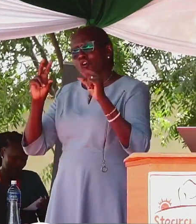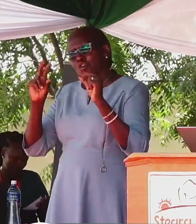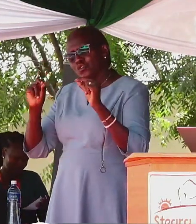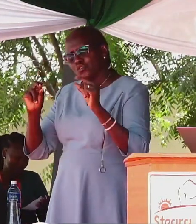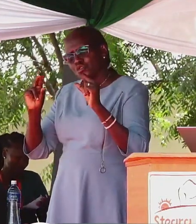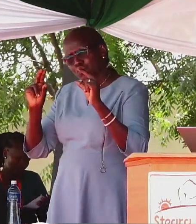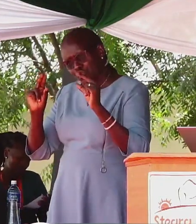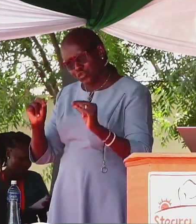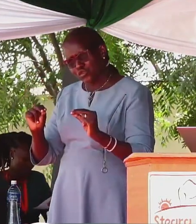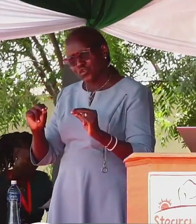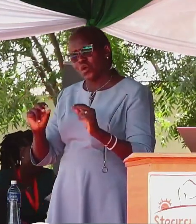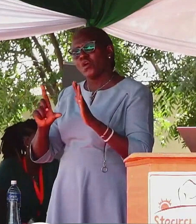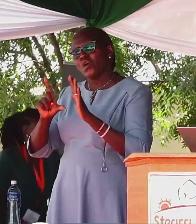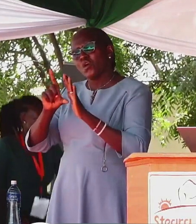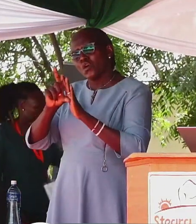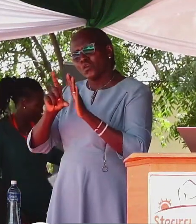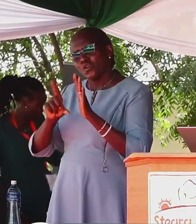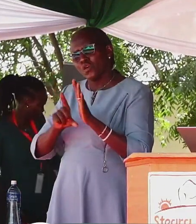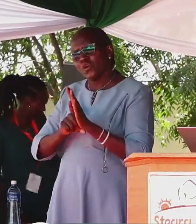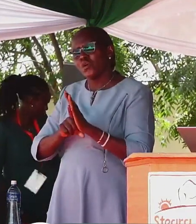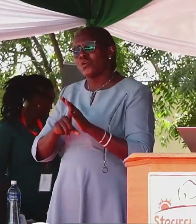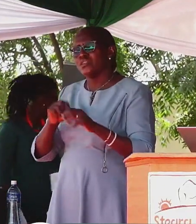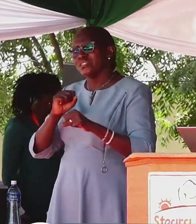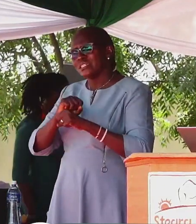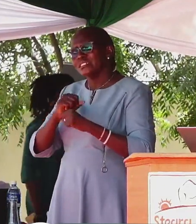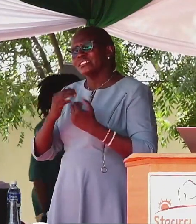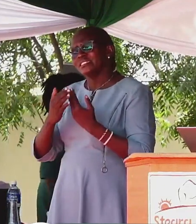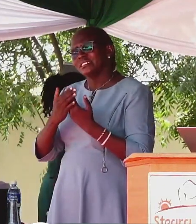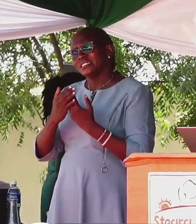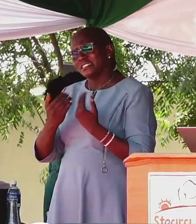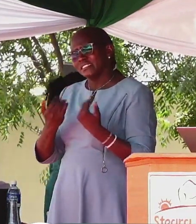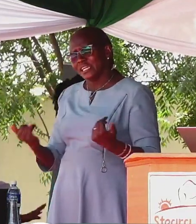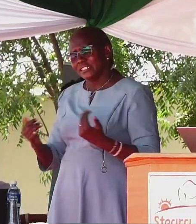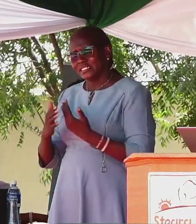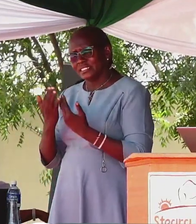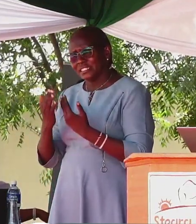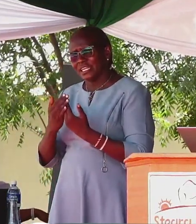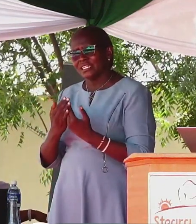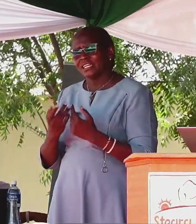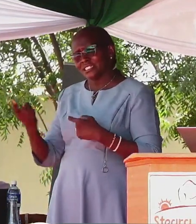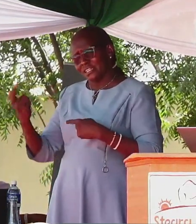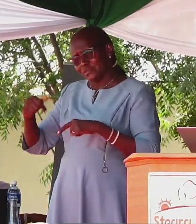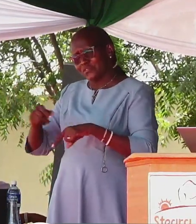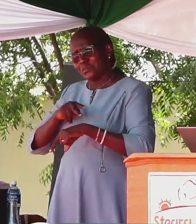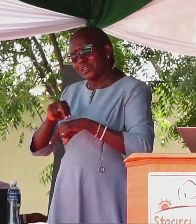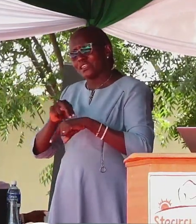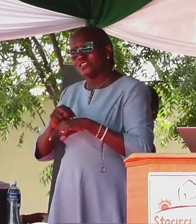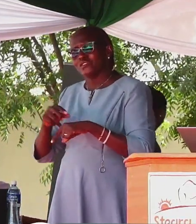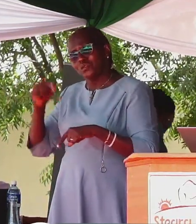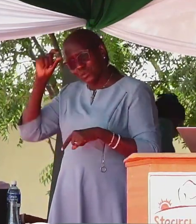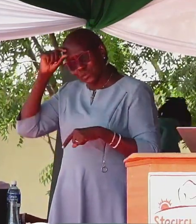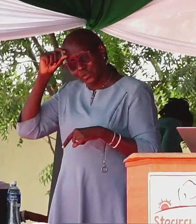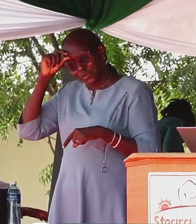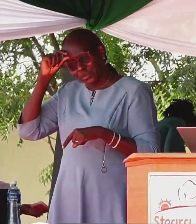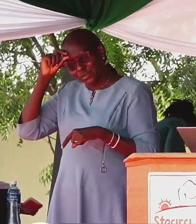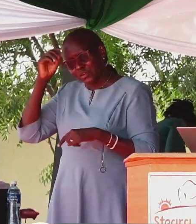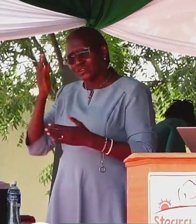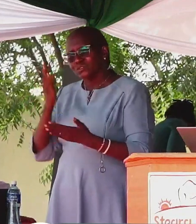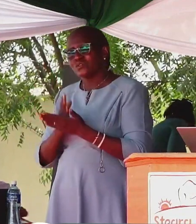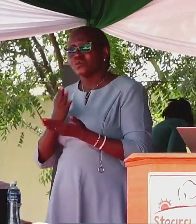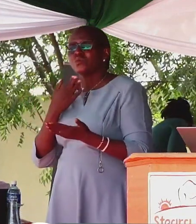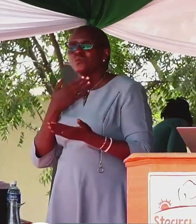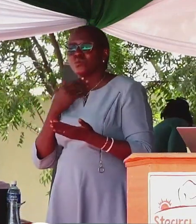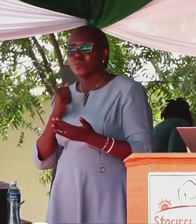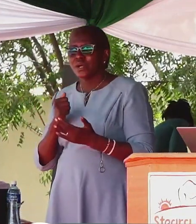overarching legislation on childcare facilities that has come from the national government. This we need for standardization